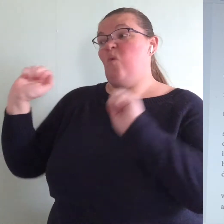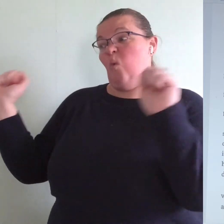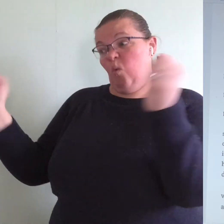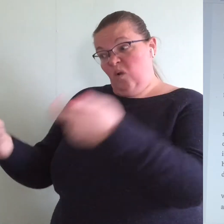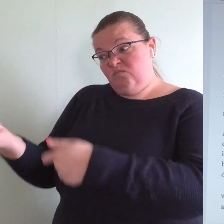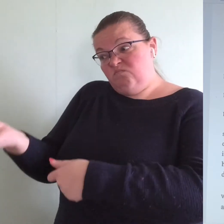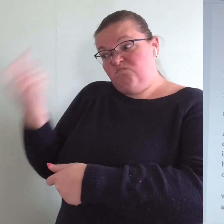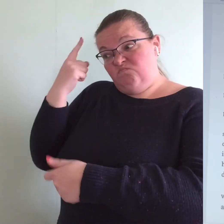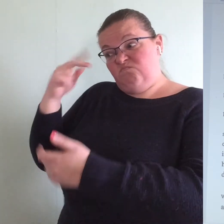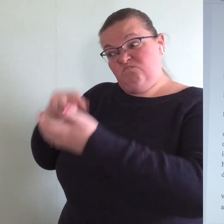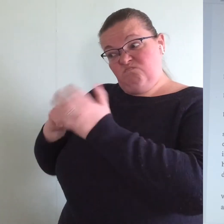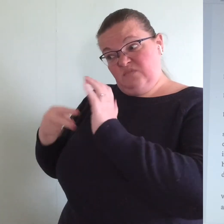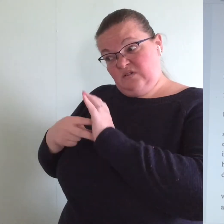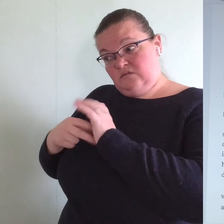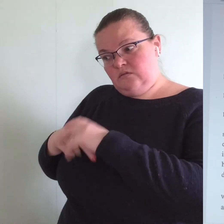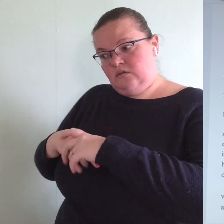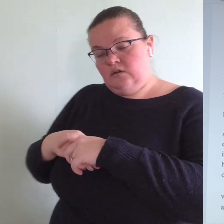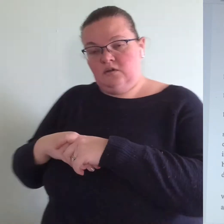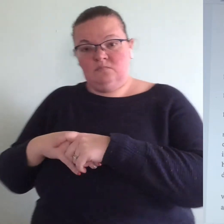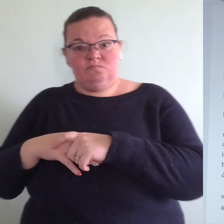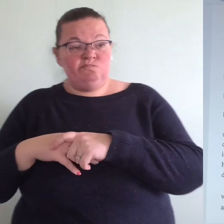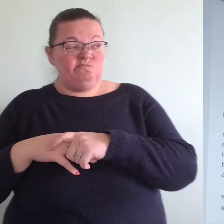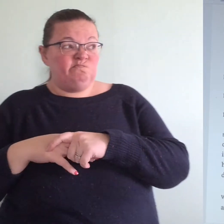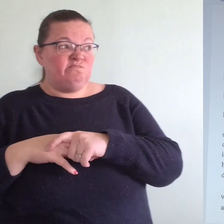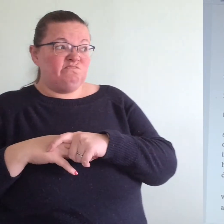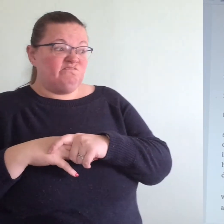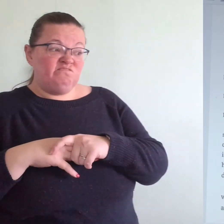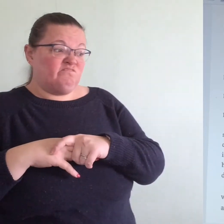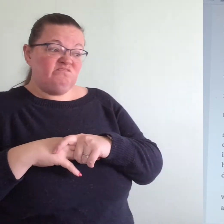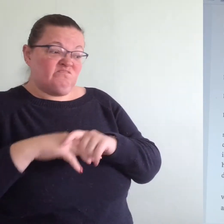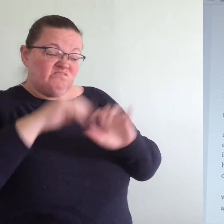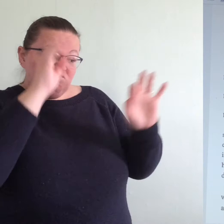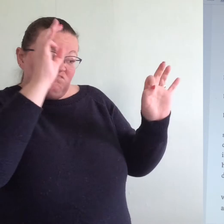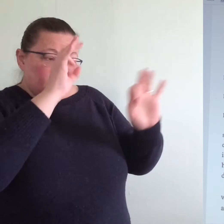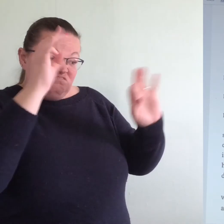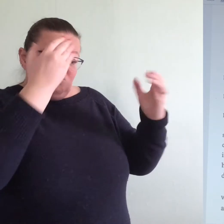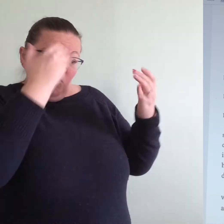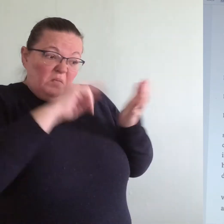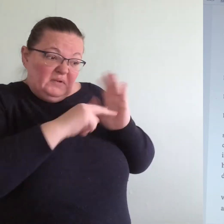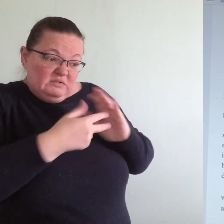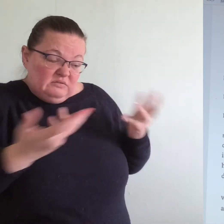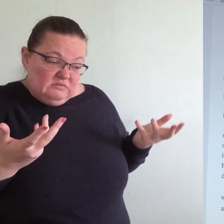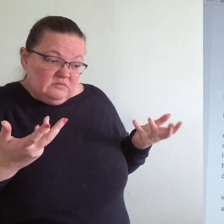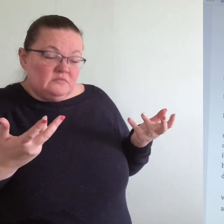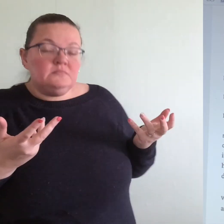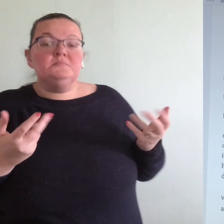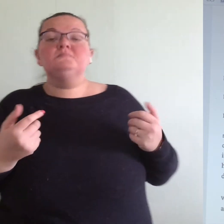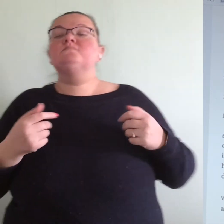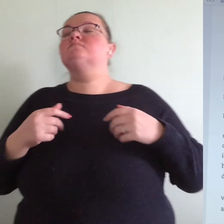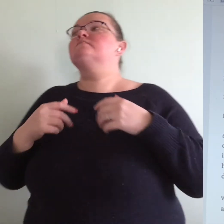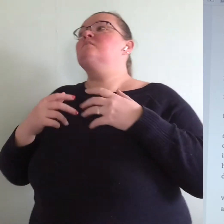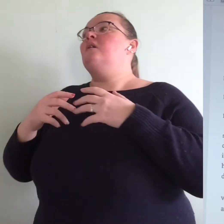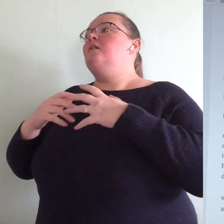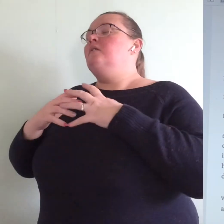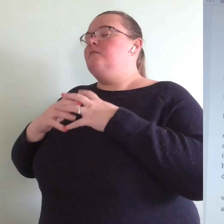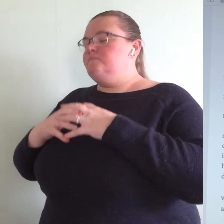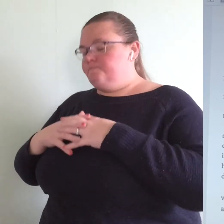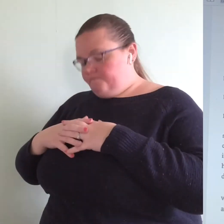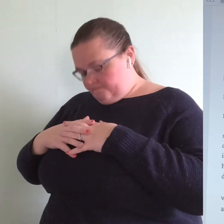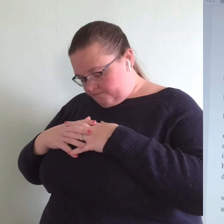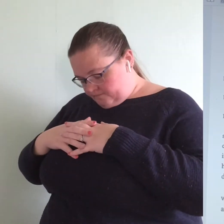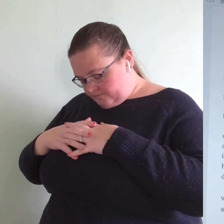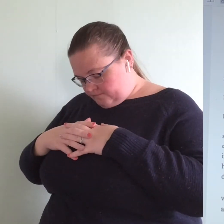what that means. No, we don't, said Susan. Mr. Beaver took his head in a very gloomy